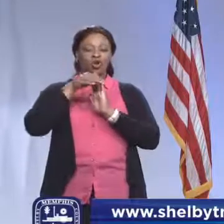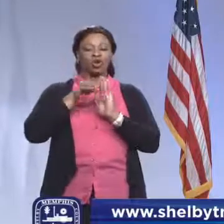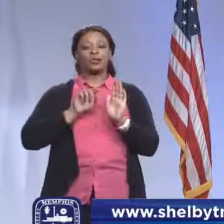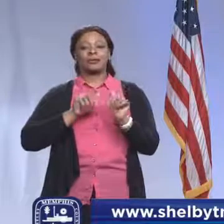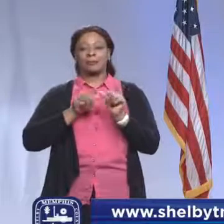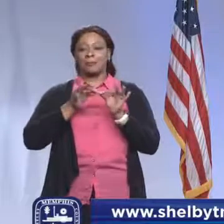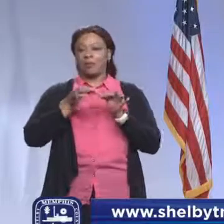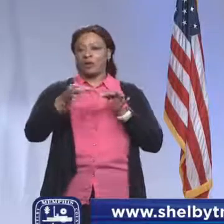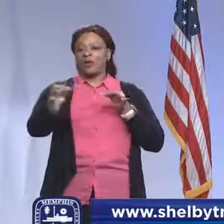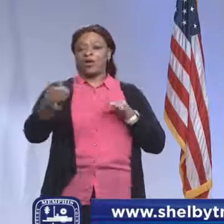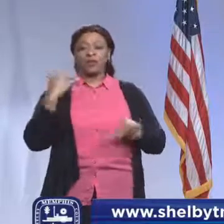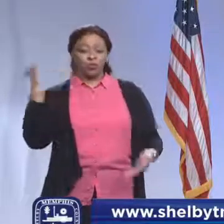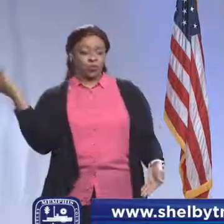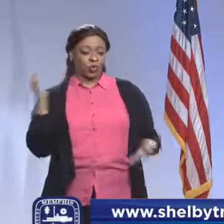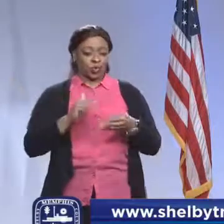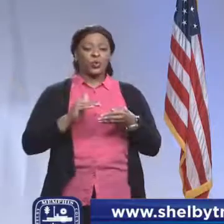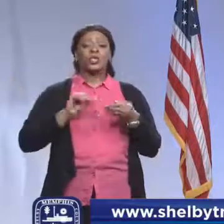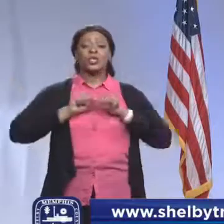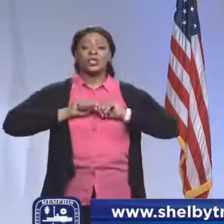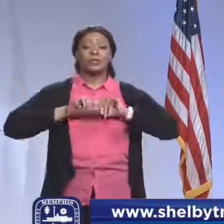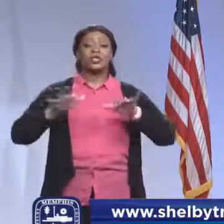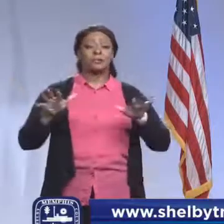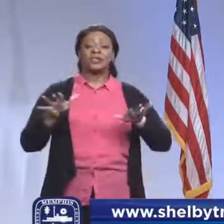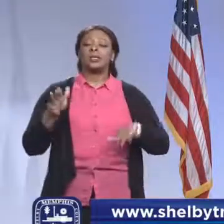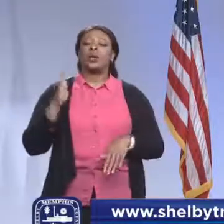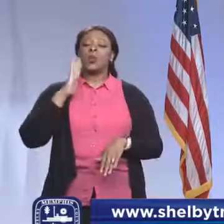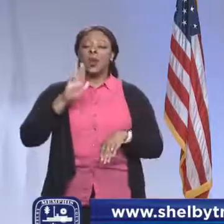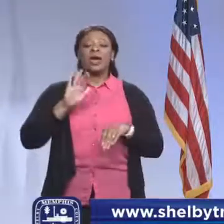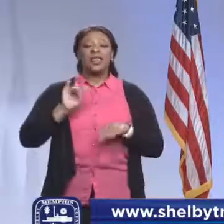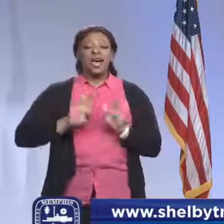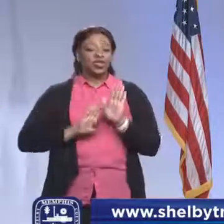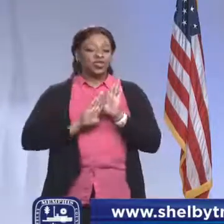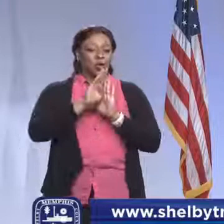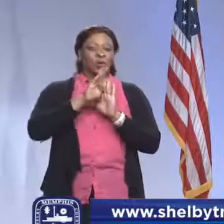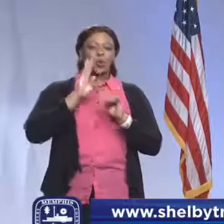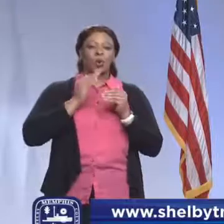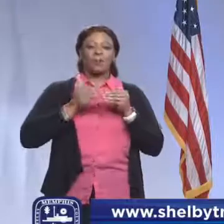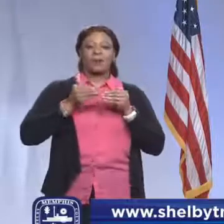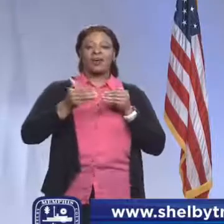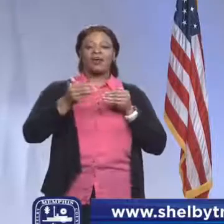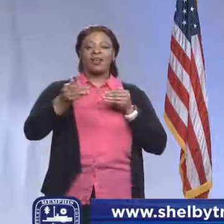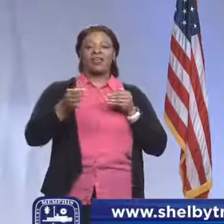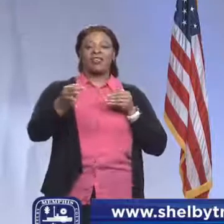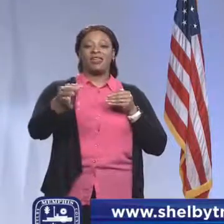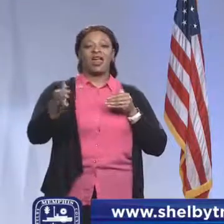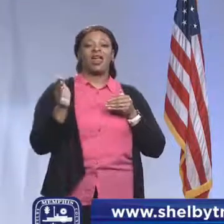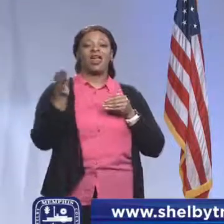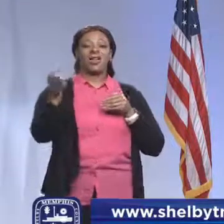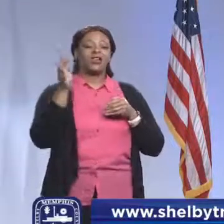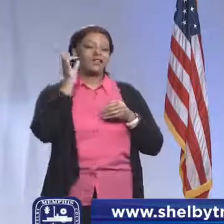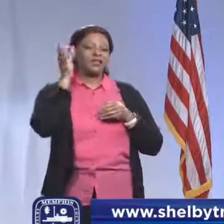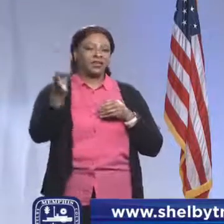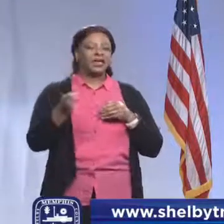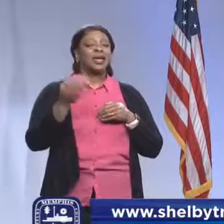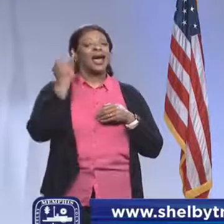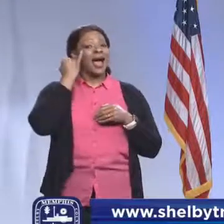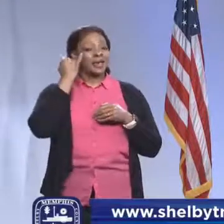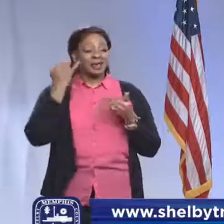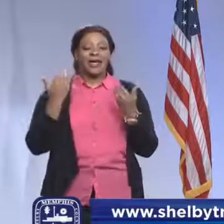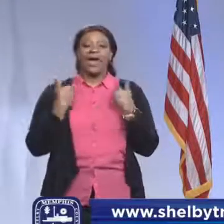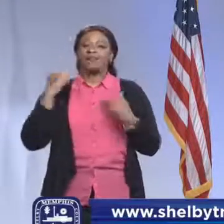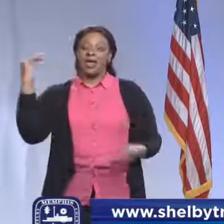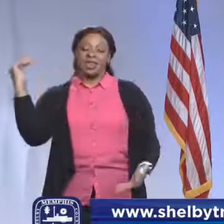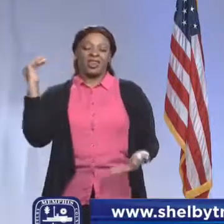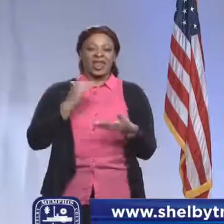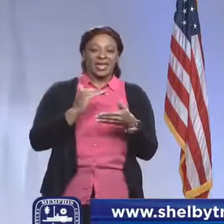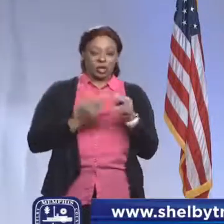can continue to reduce transmission, we will push that surge off further in the future and ideally have less